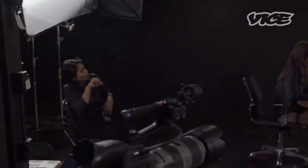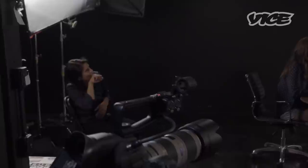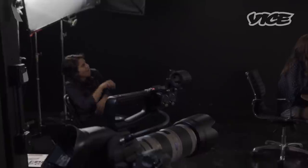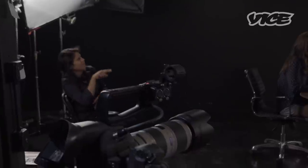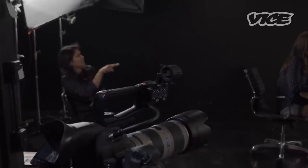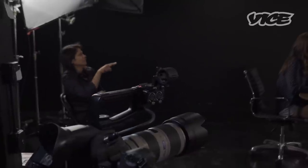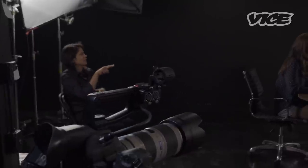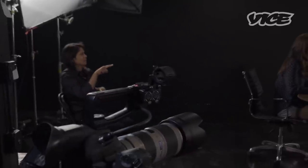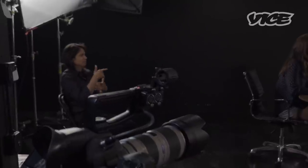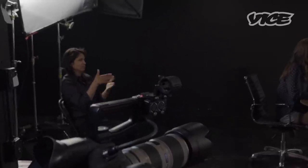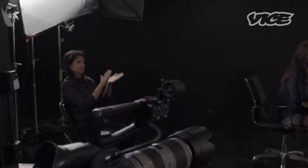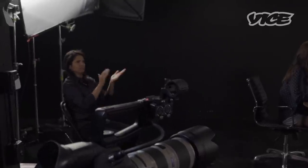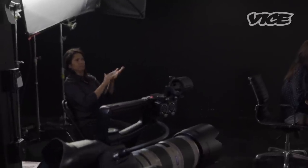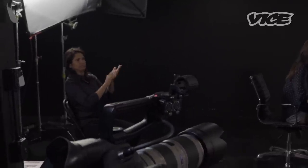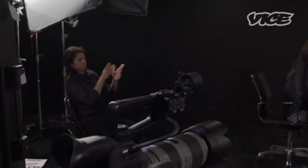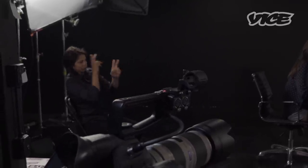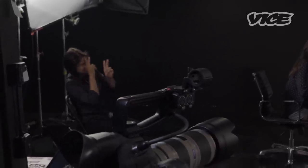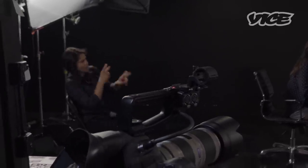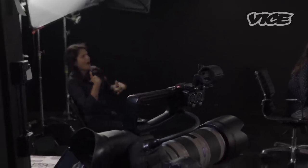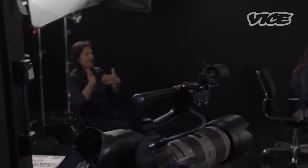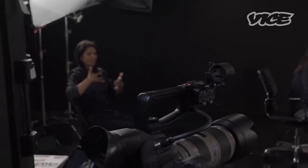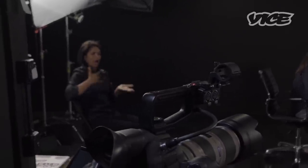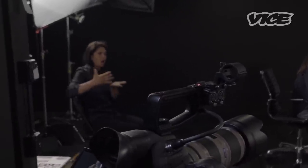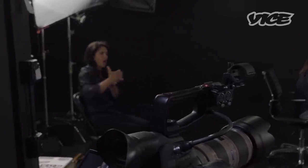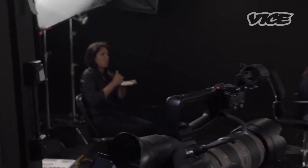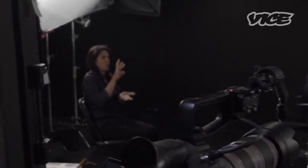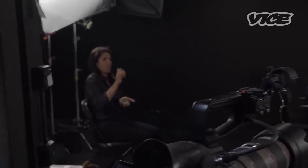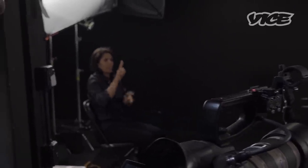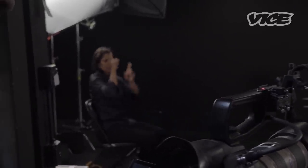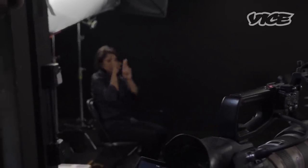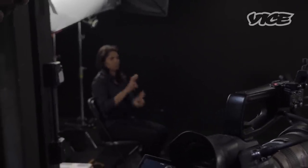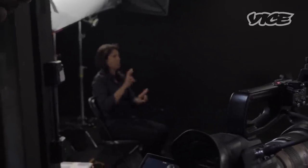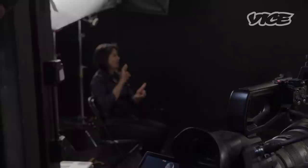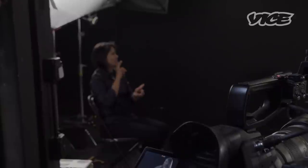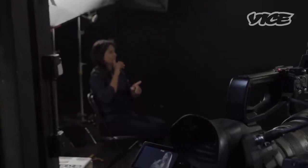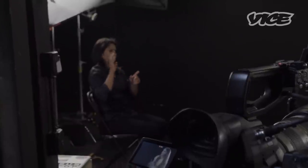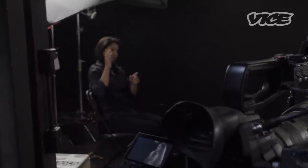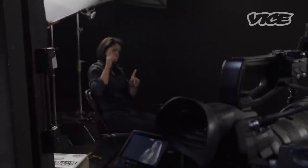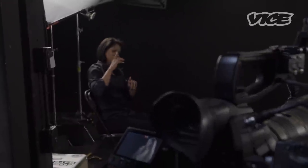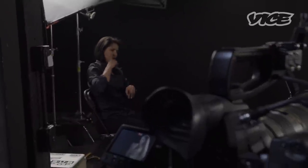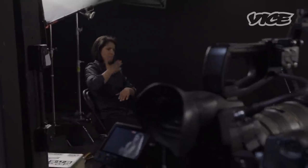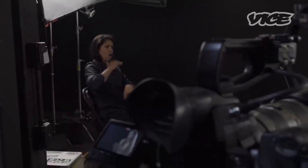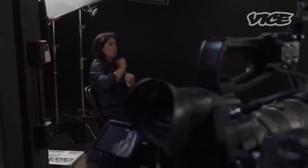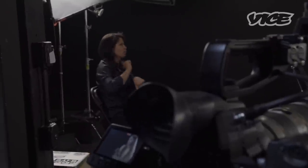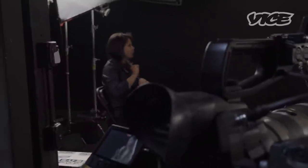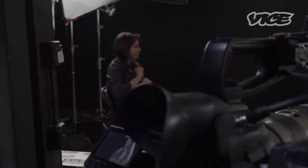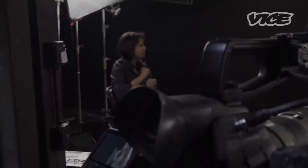audiences, to really see the deaf experience that is shown within the film. And it